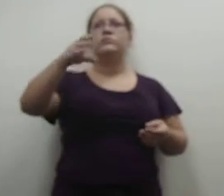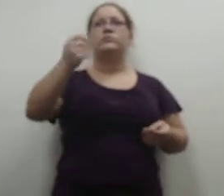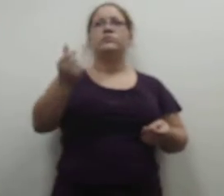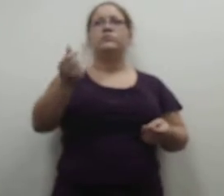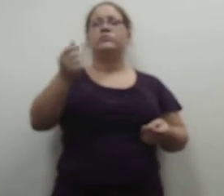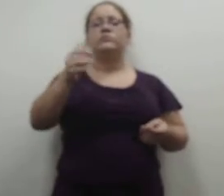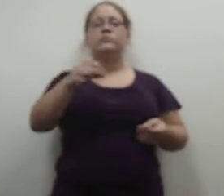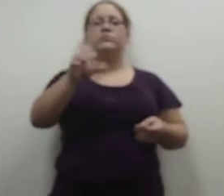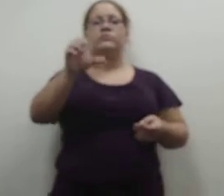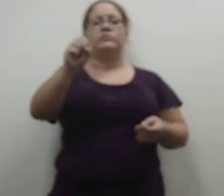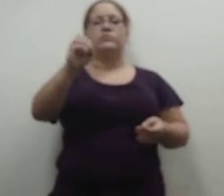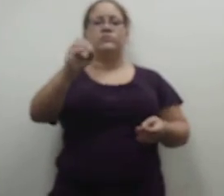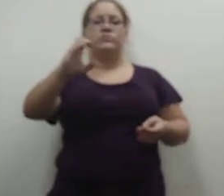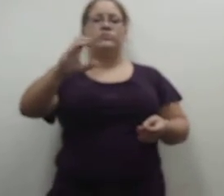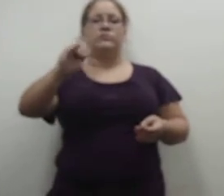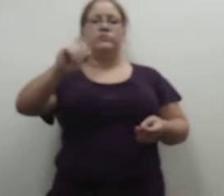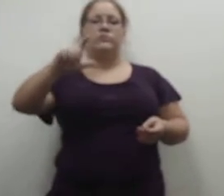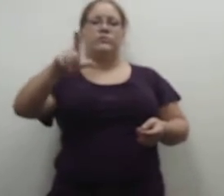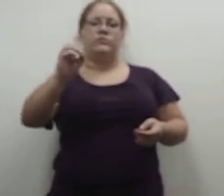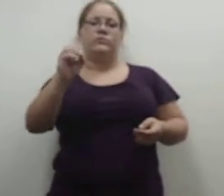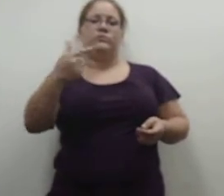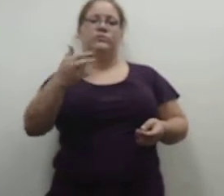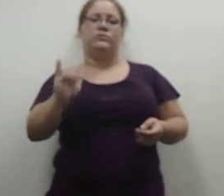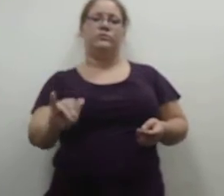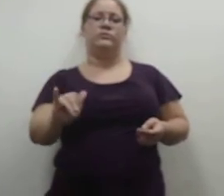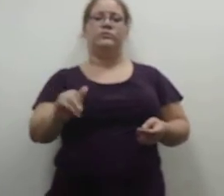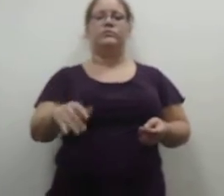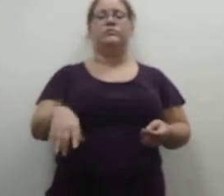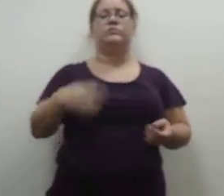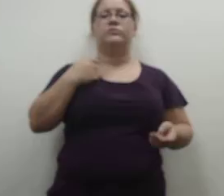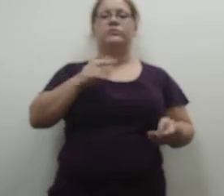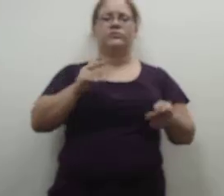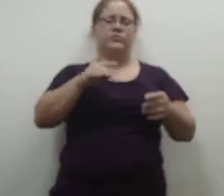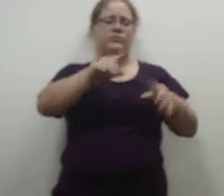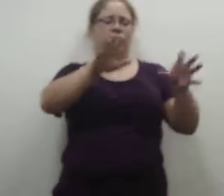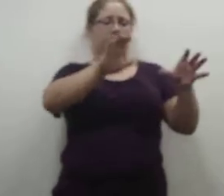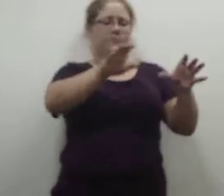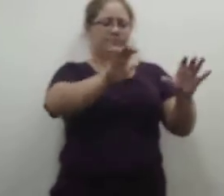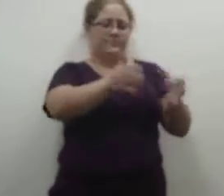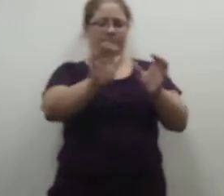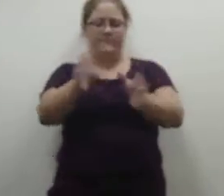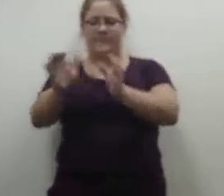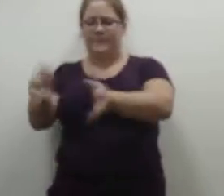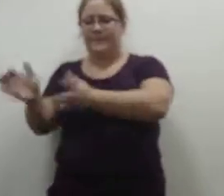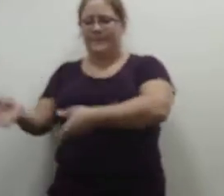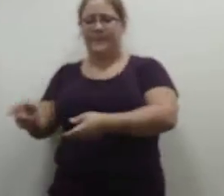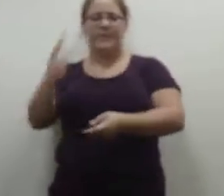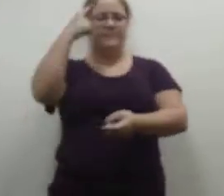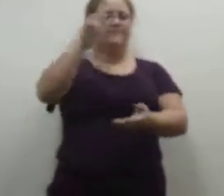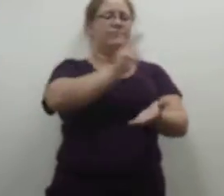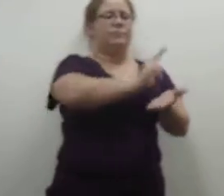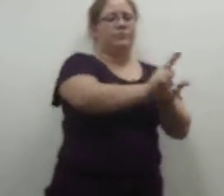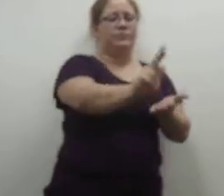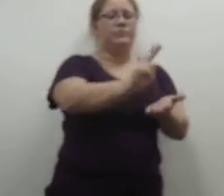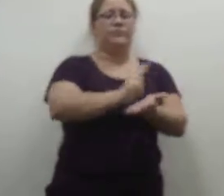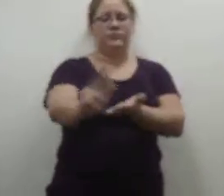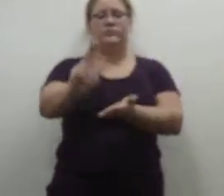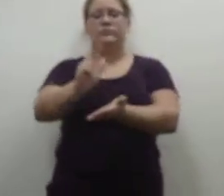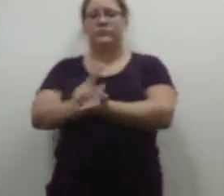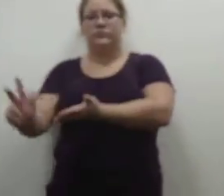course syllabus into those sections with equal amount of time devoted to each one, say 3 weeks for each section. And then I have a